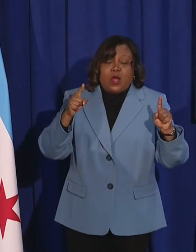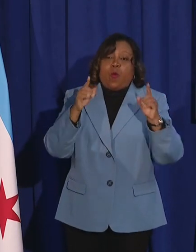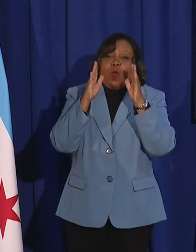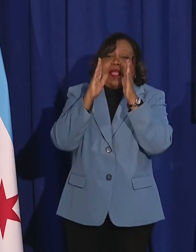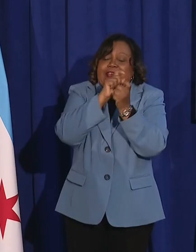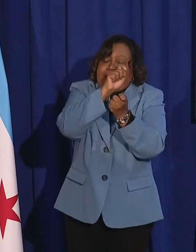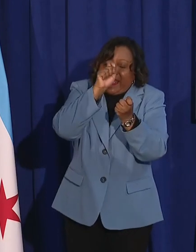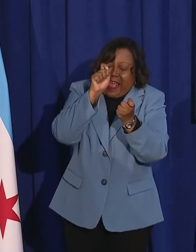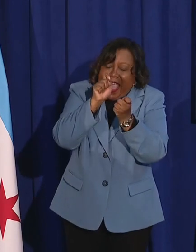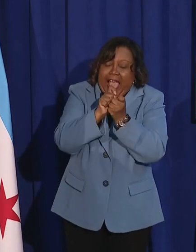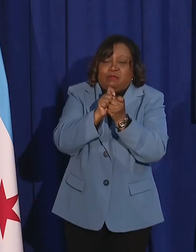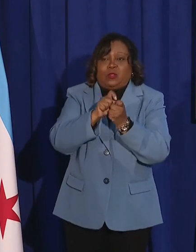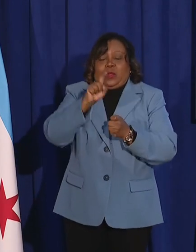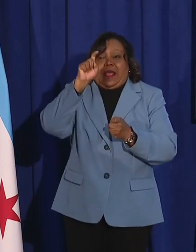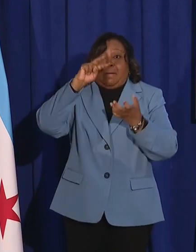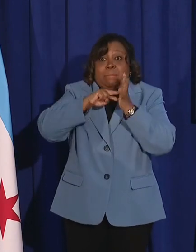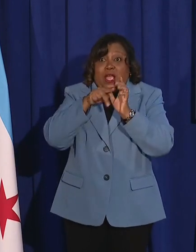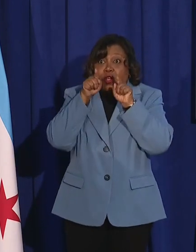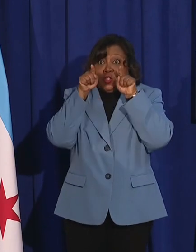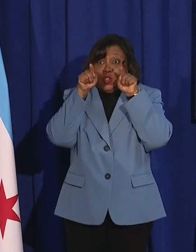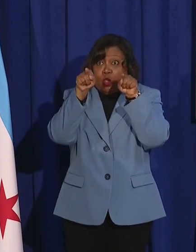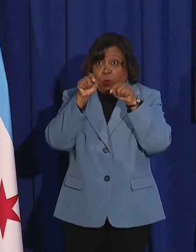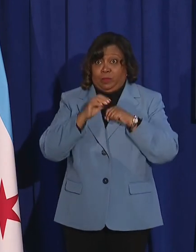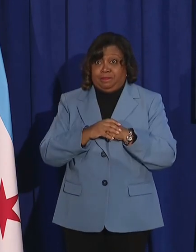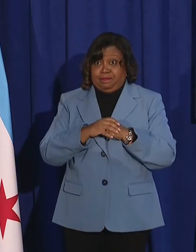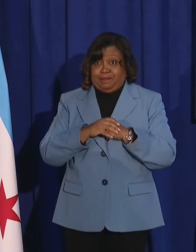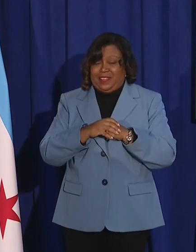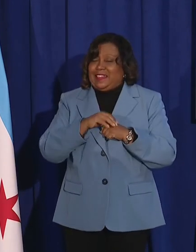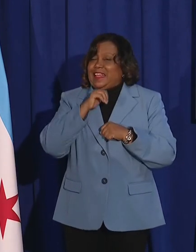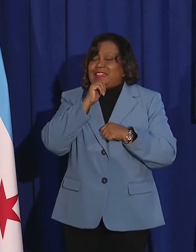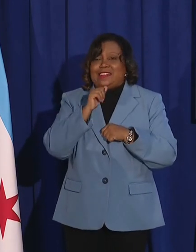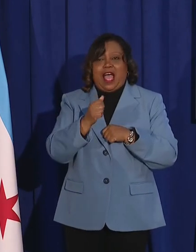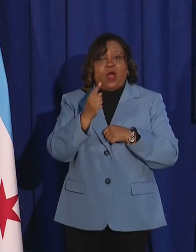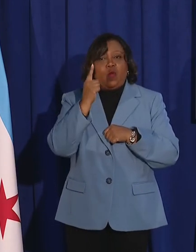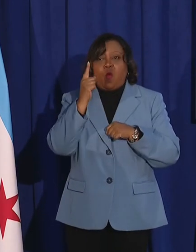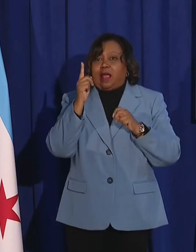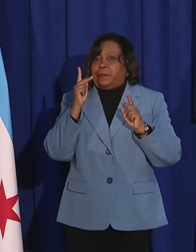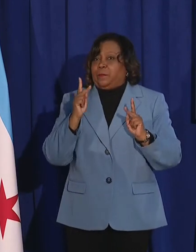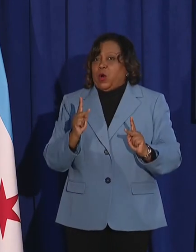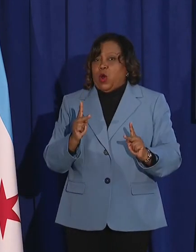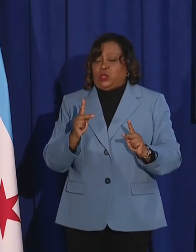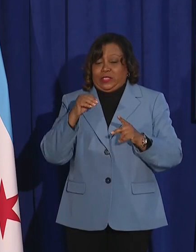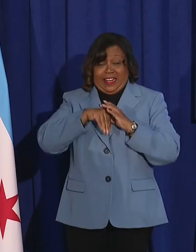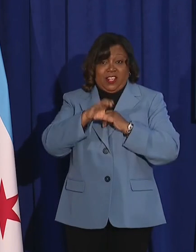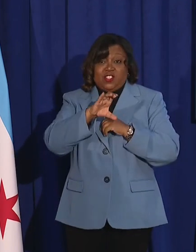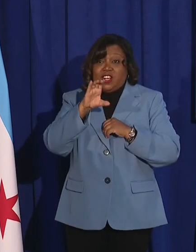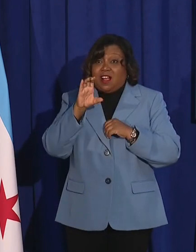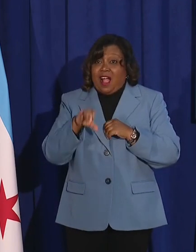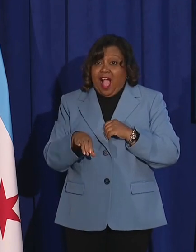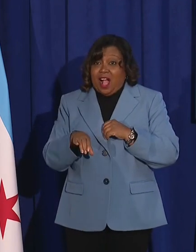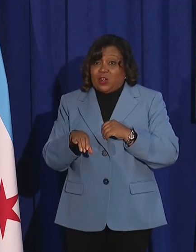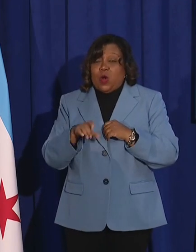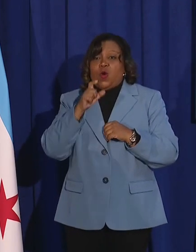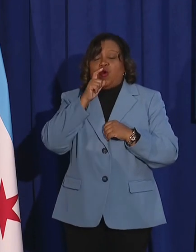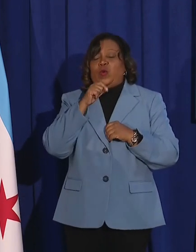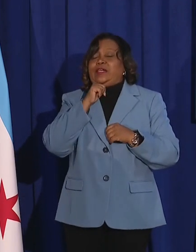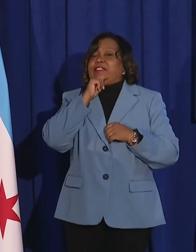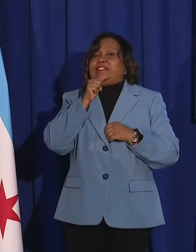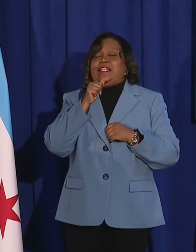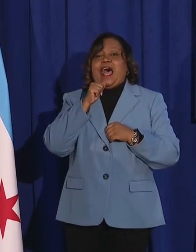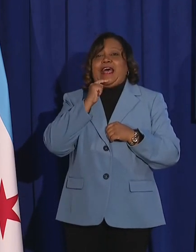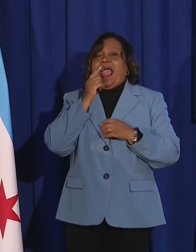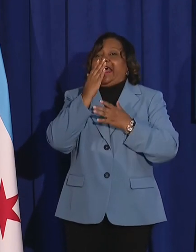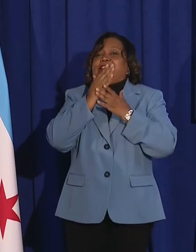we absolutely mean you. There is not a single person in Chicago who is not